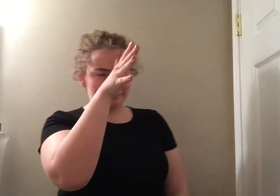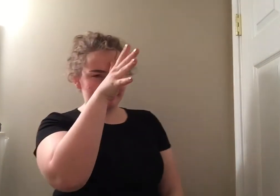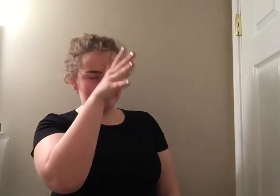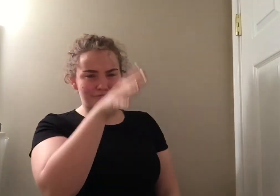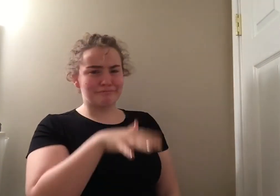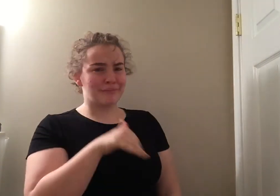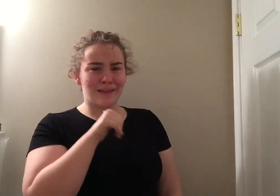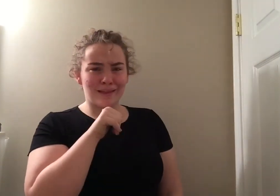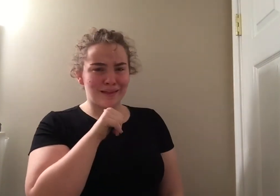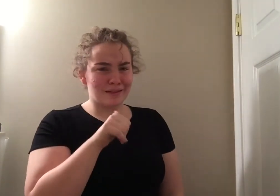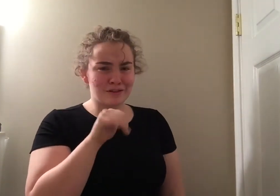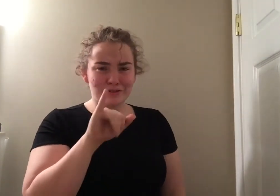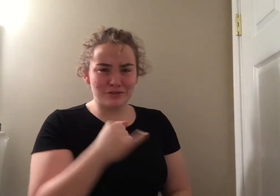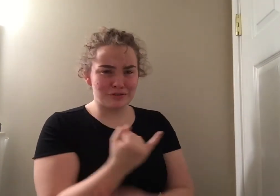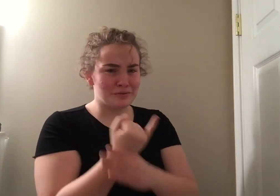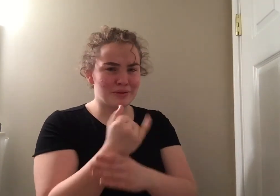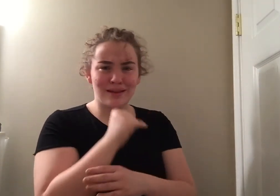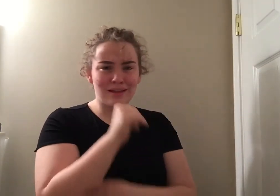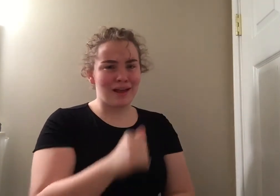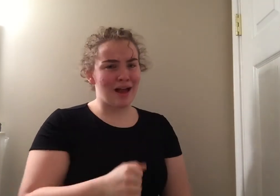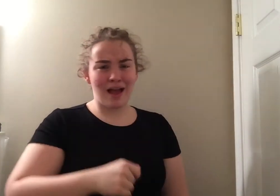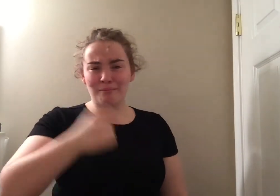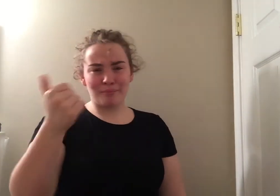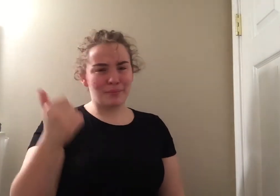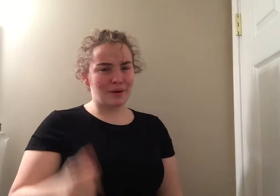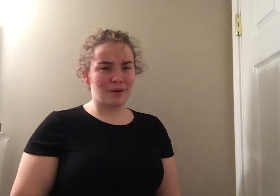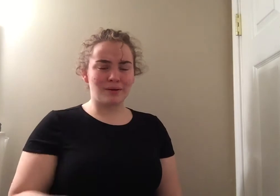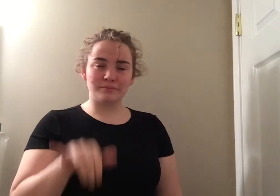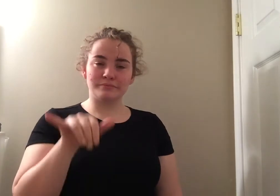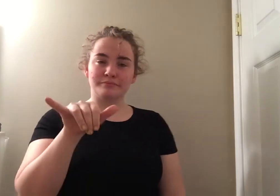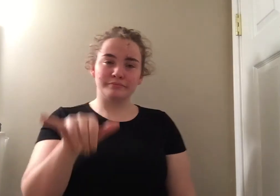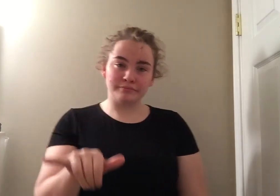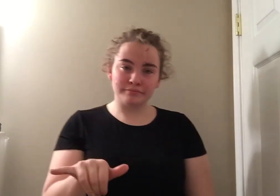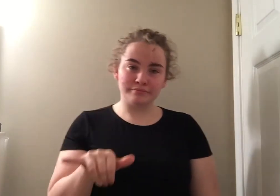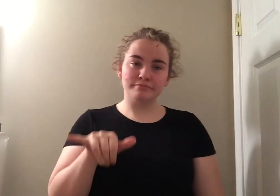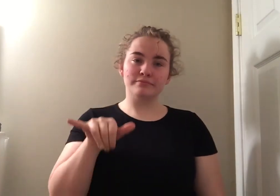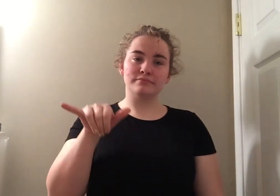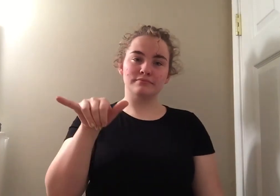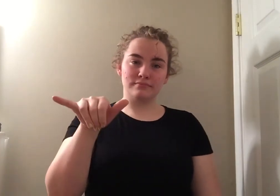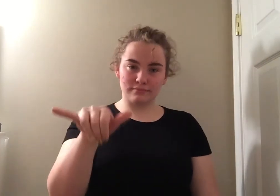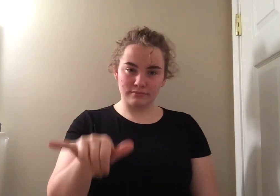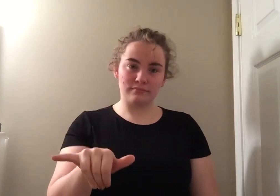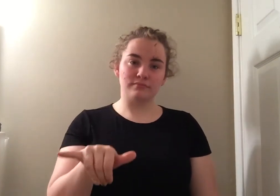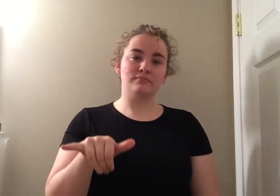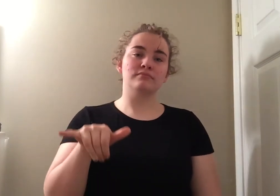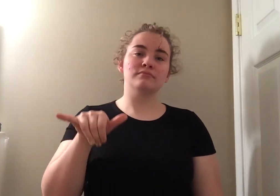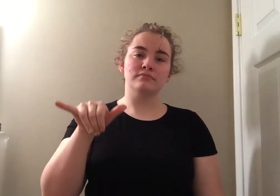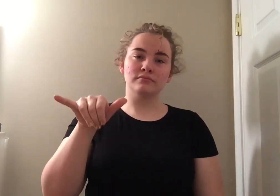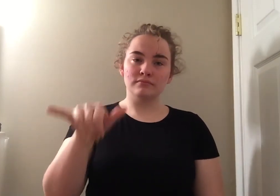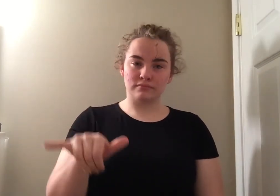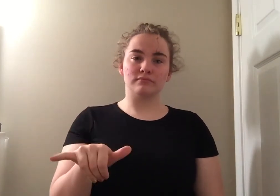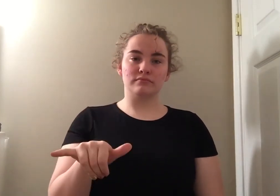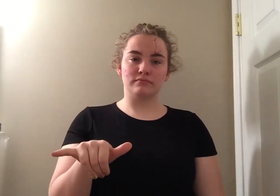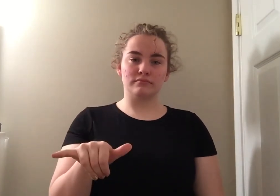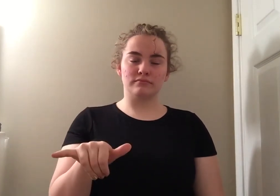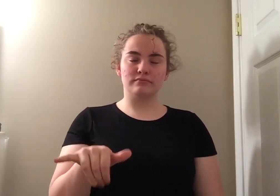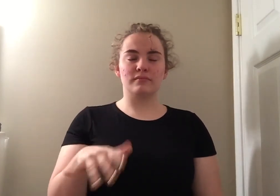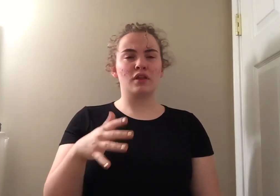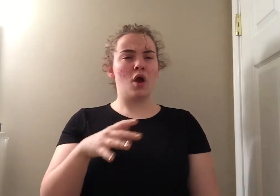He stayed, and he stayed, and he stayed. What character trait can we use to